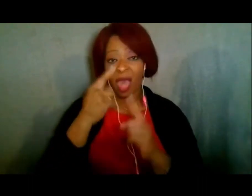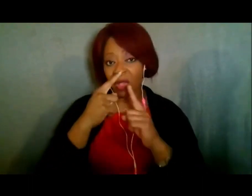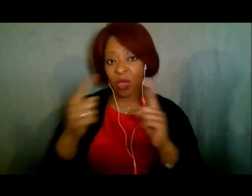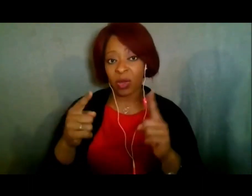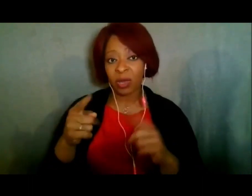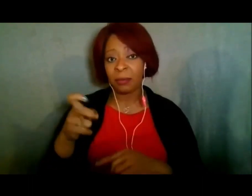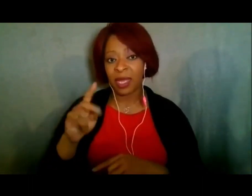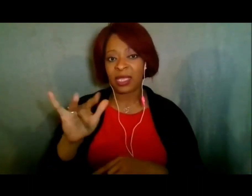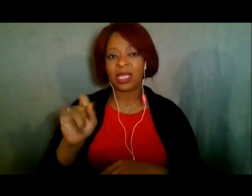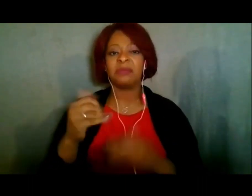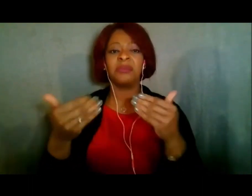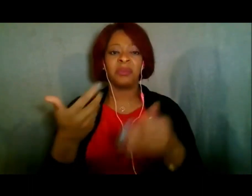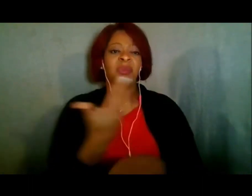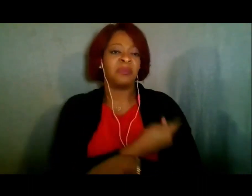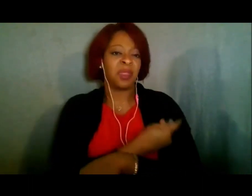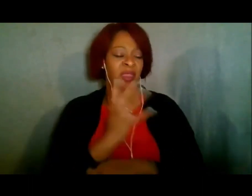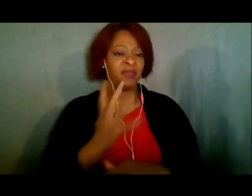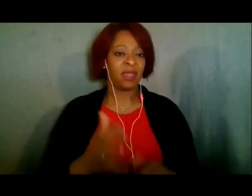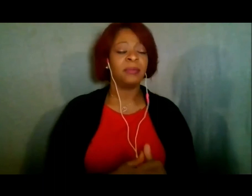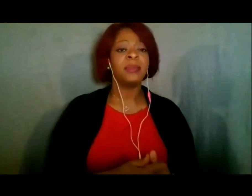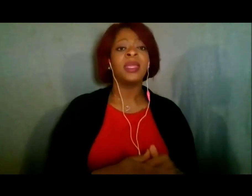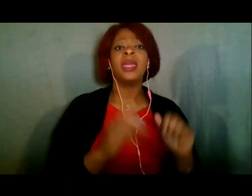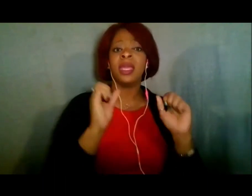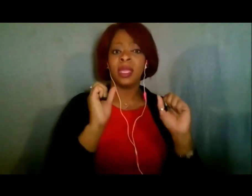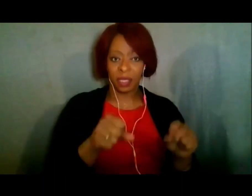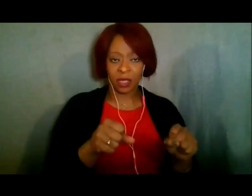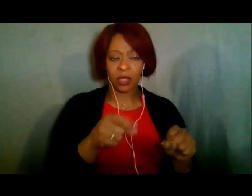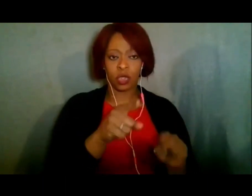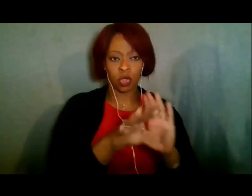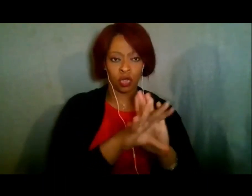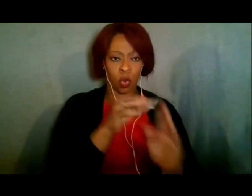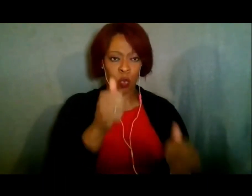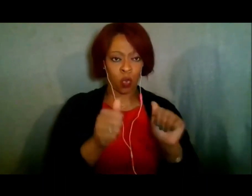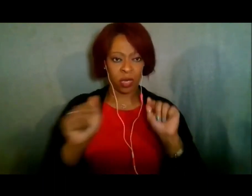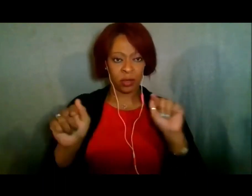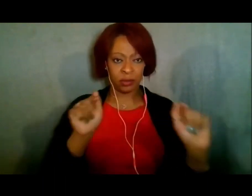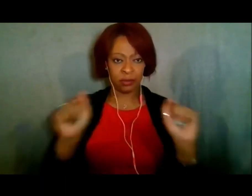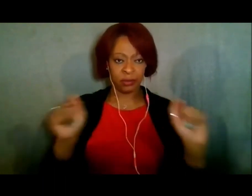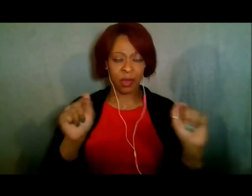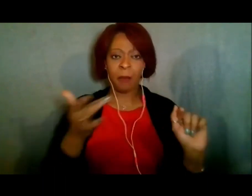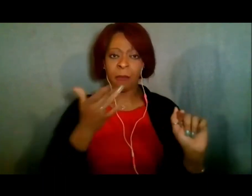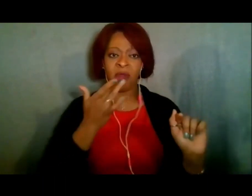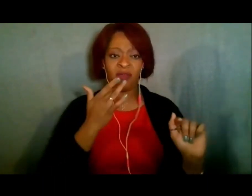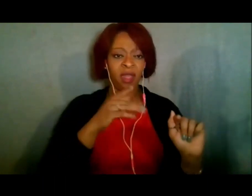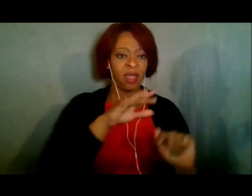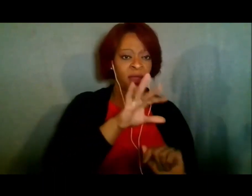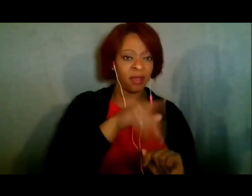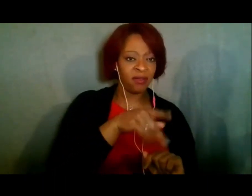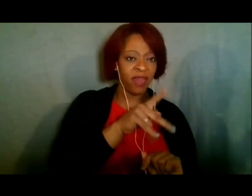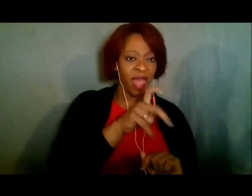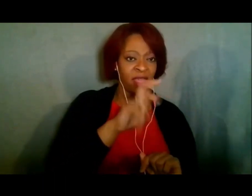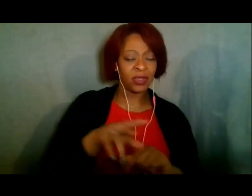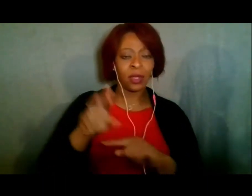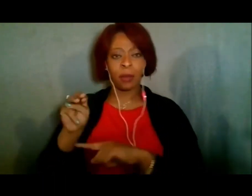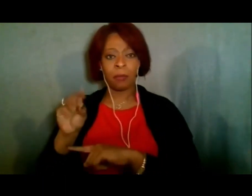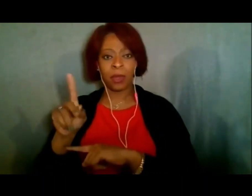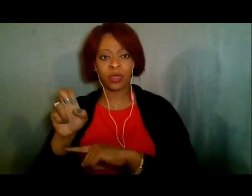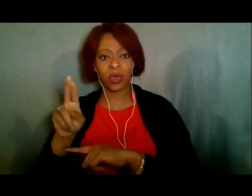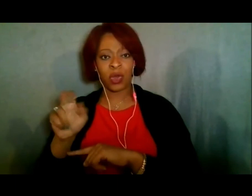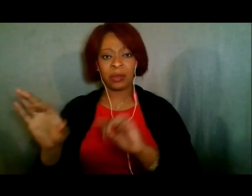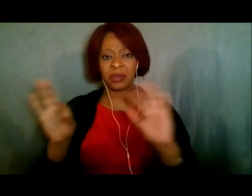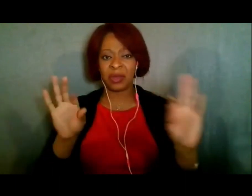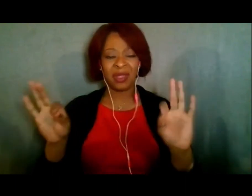Is there a way you can choose which vaccine you receive, the Pfizer or the Moderna? Yeah,